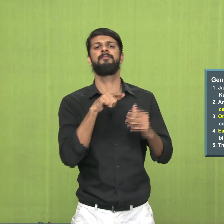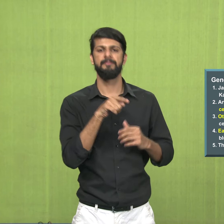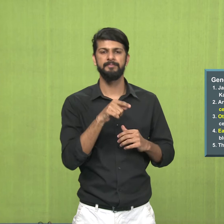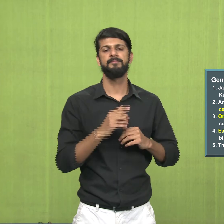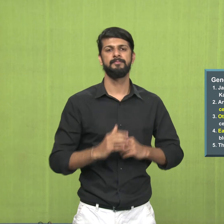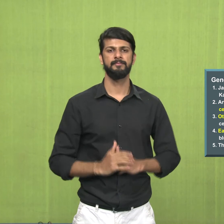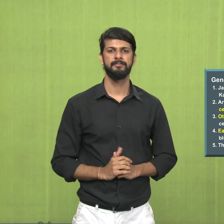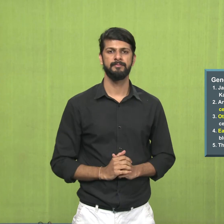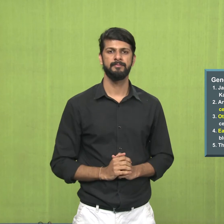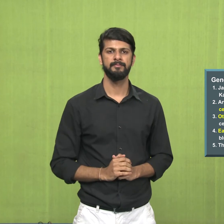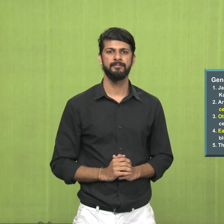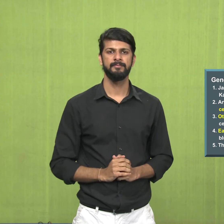sorrowful.